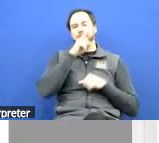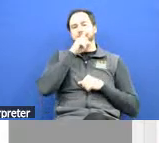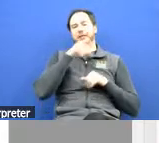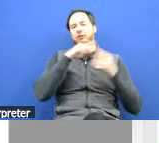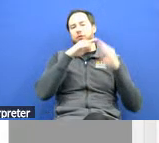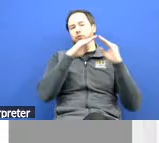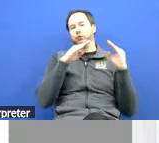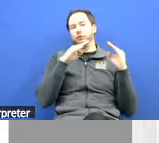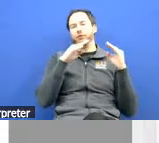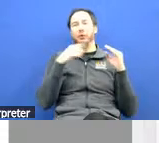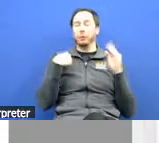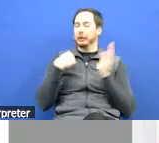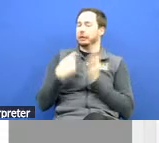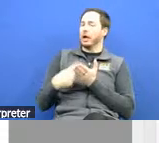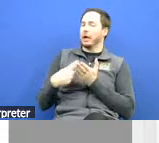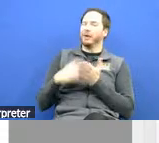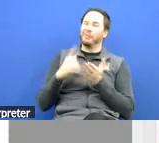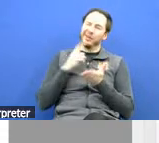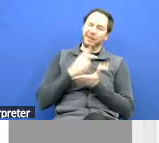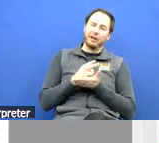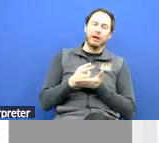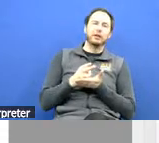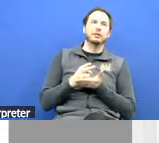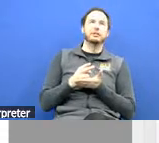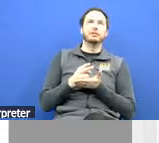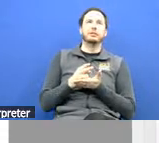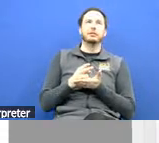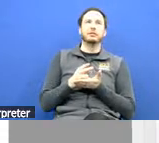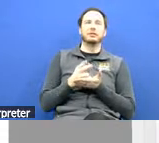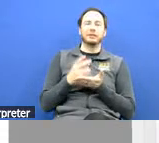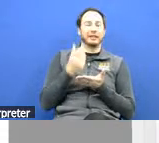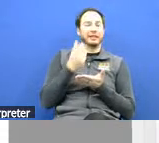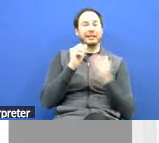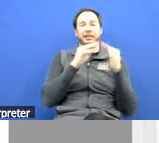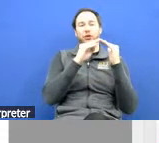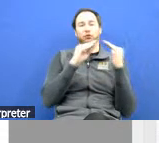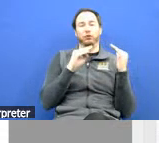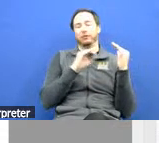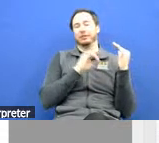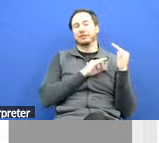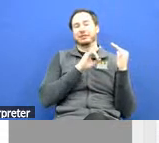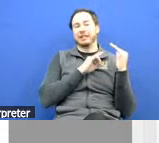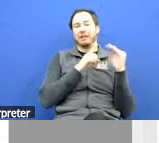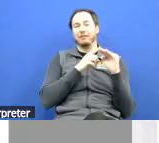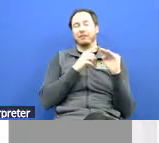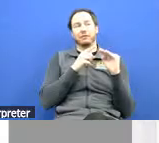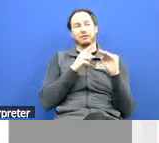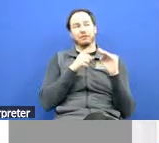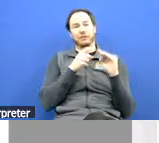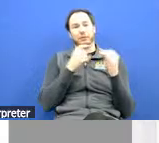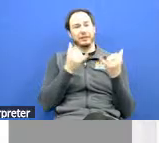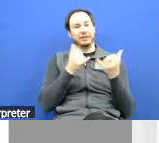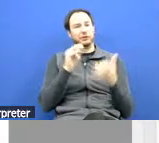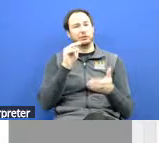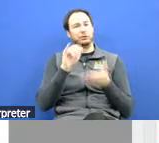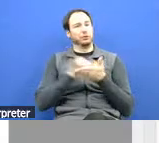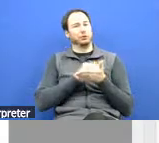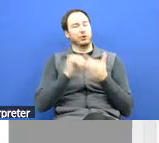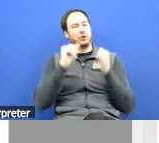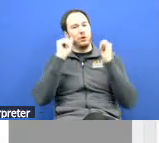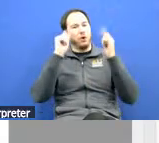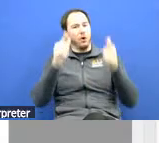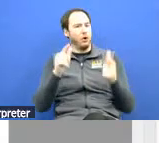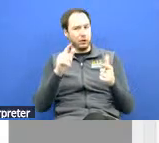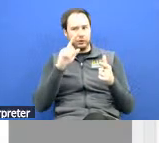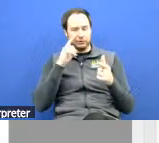be honest, you pretty much any roof style you're going to find here in New York would